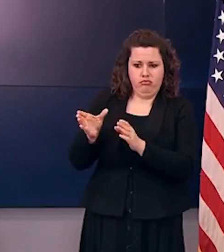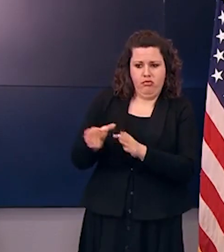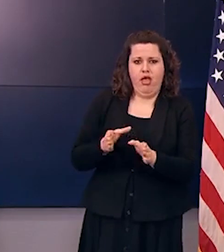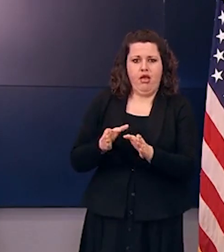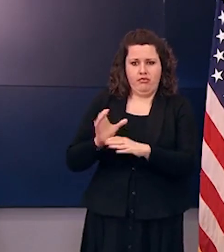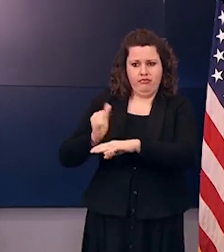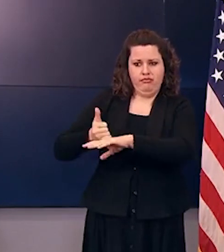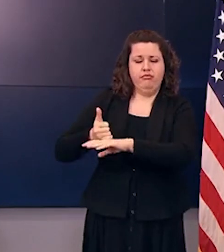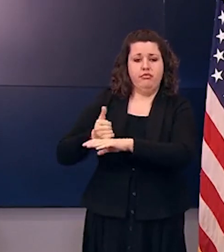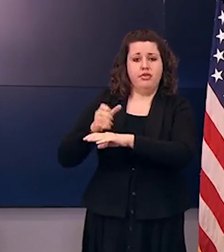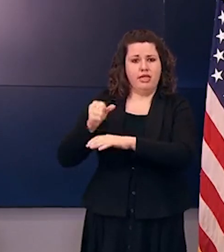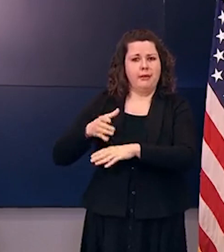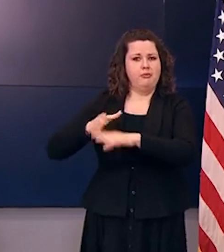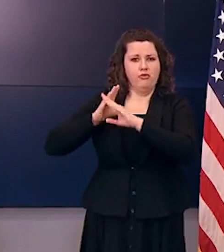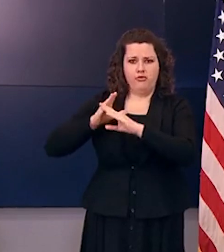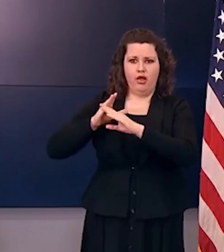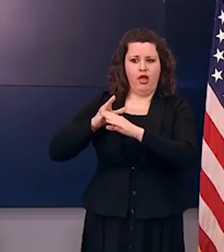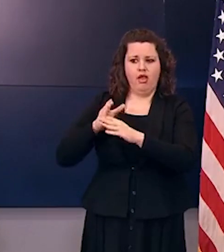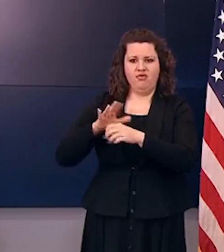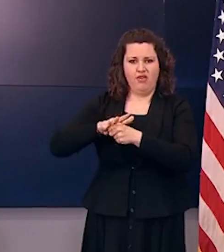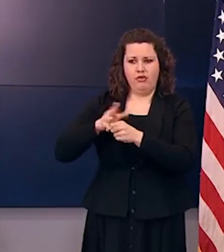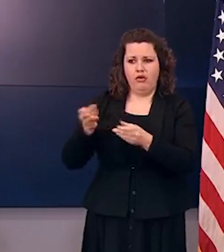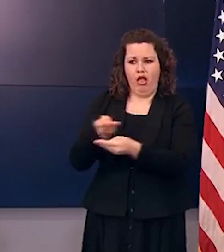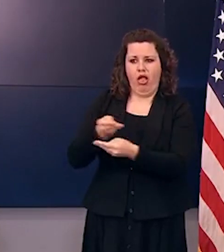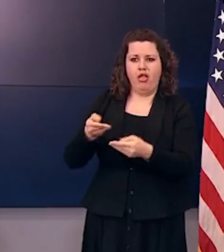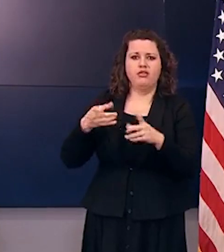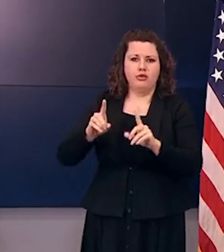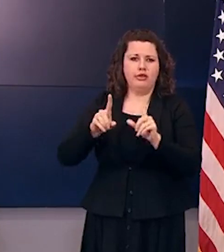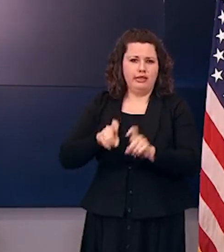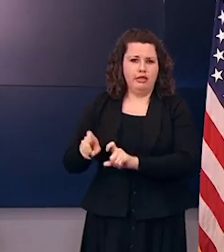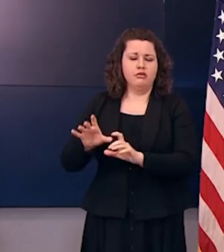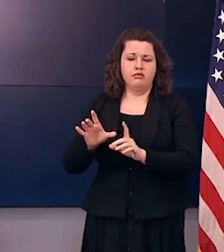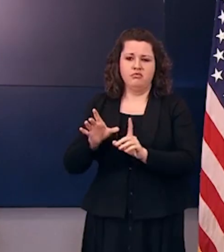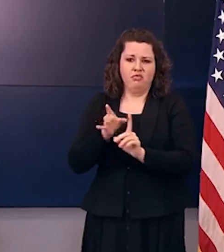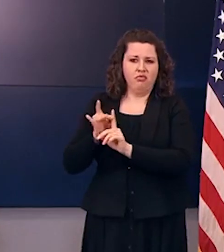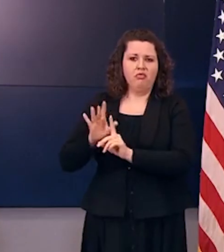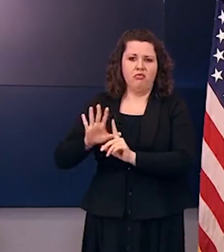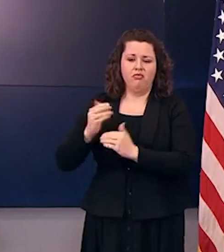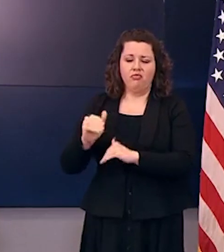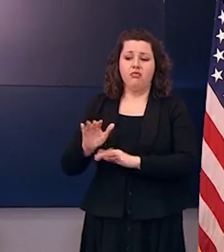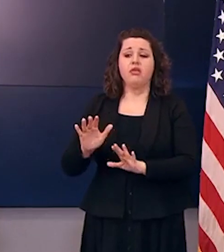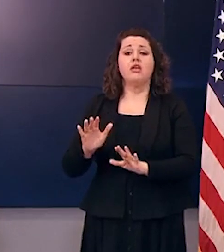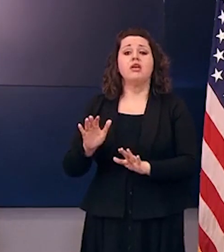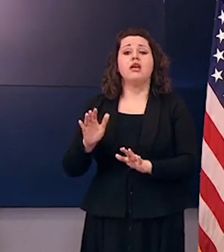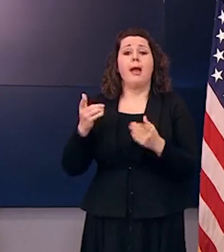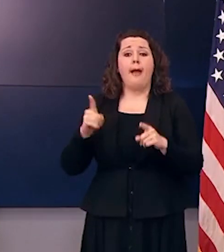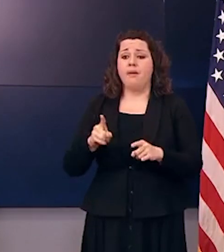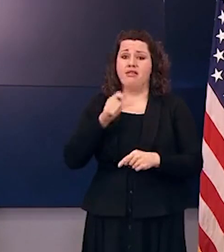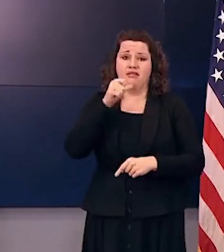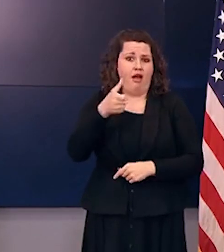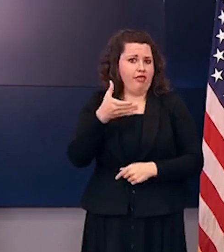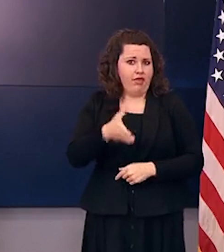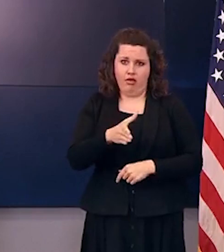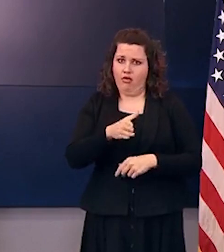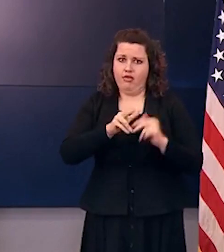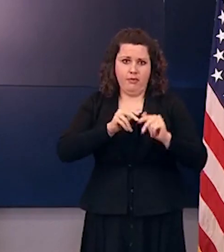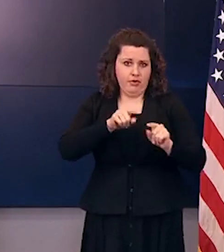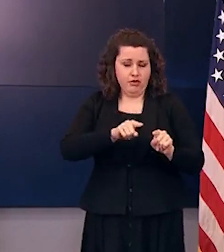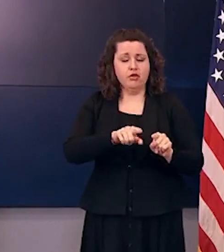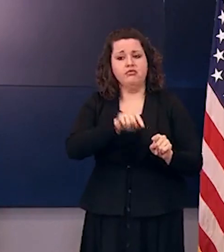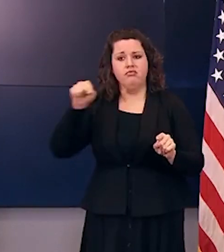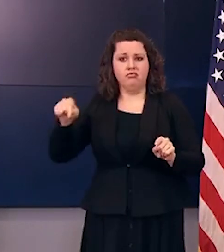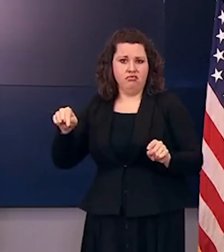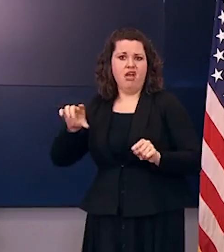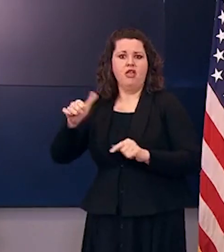to prevent transmission of the virus during testing. It is occurring at an off-site location, and employees will be